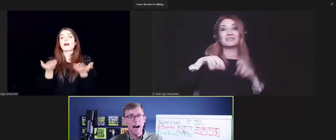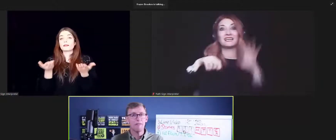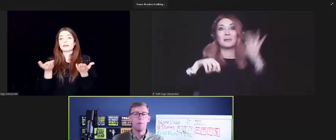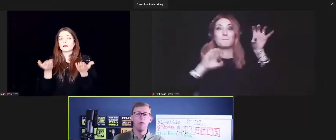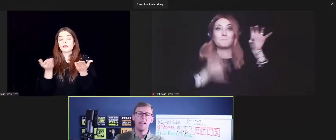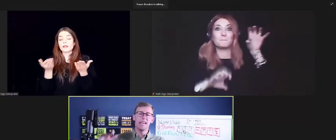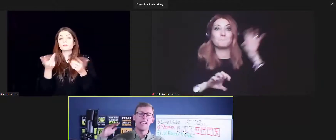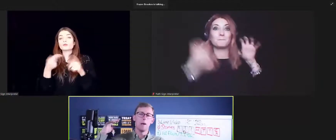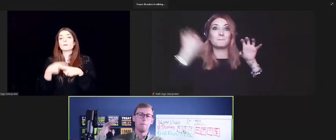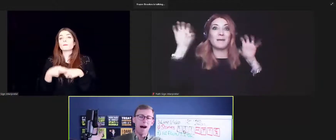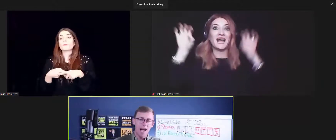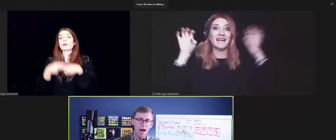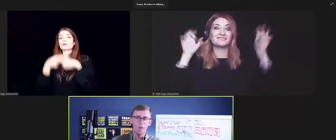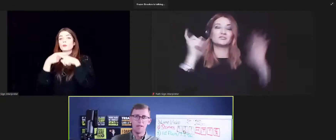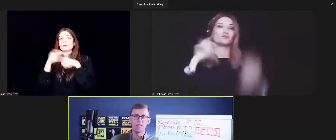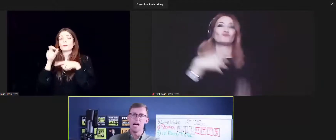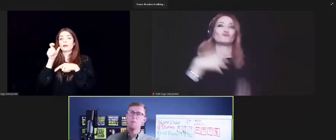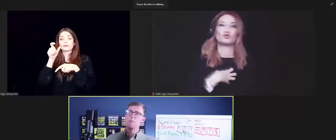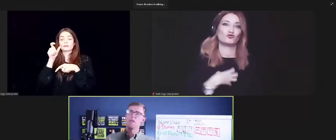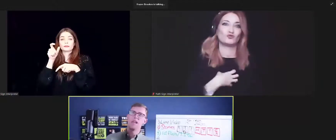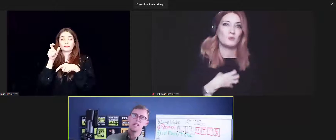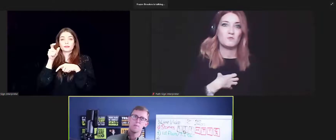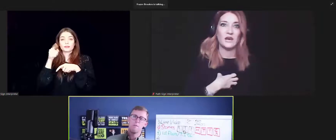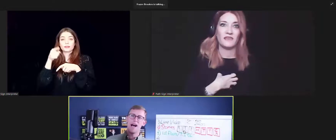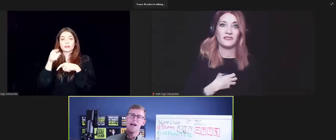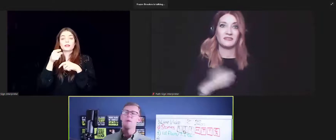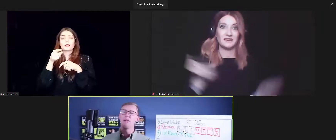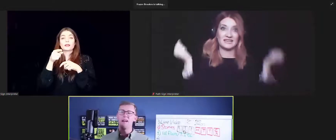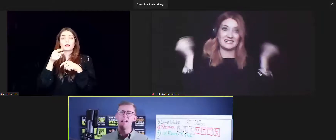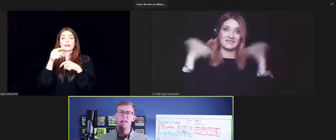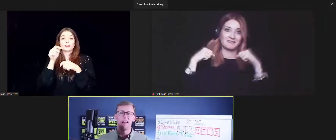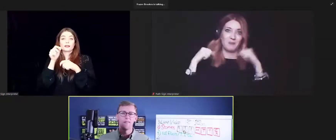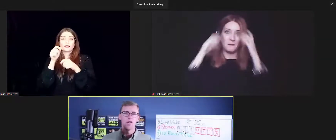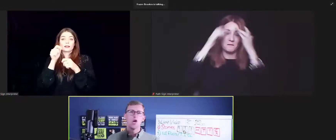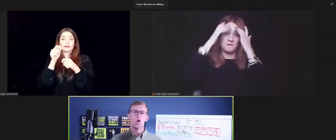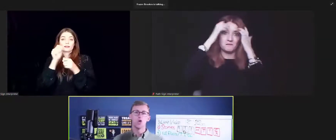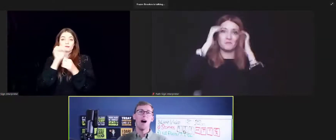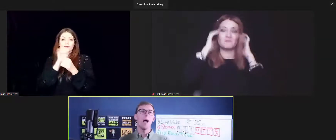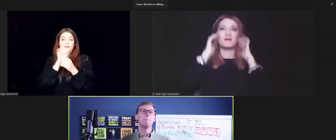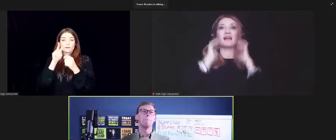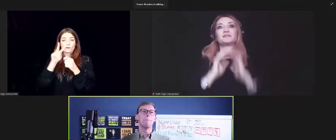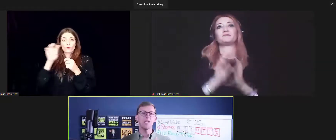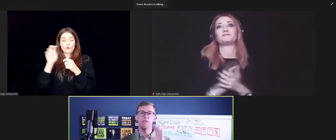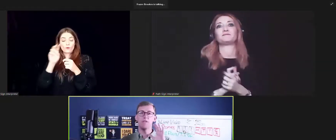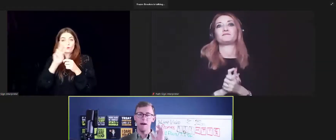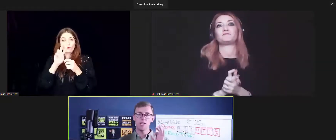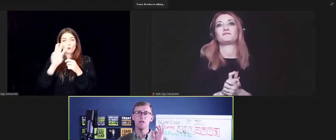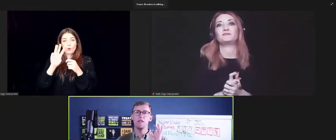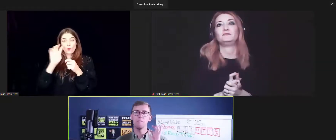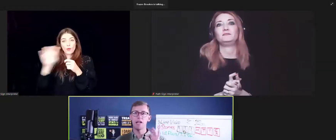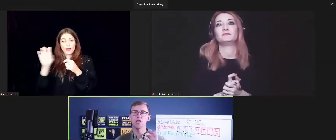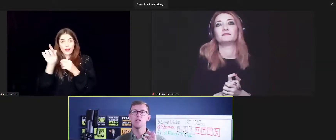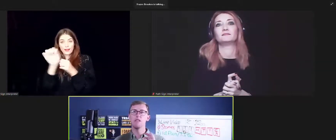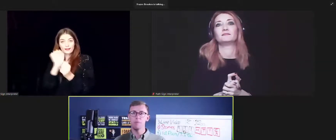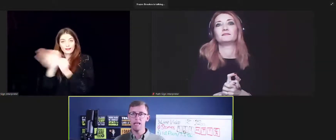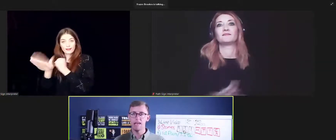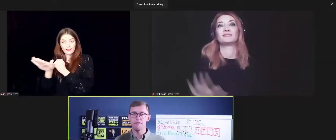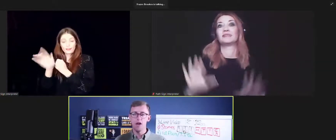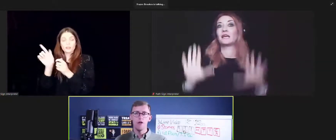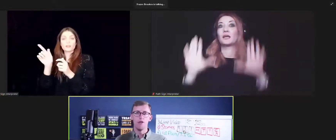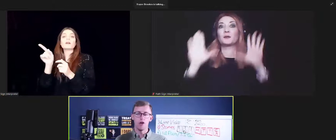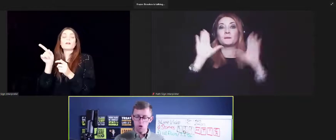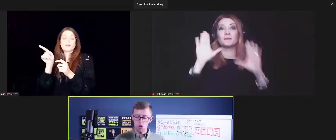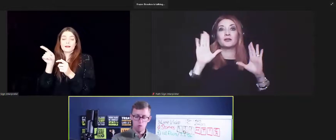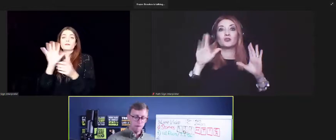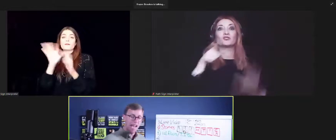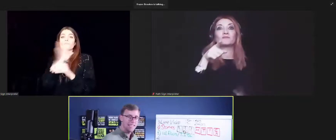you have to put the link in your bio and tell people the link's in my bio, but So I massively, massively, massively believe